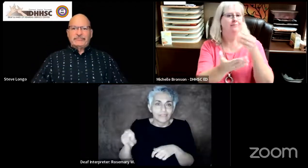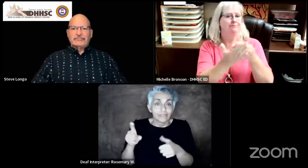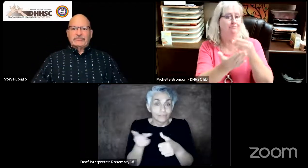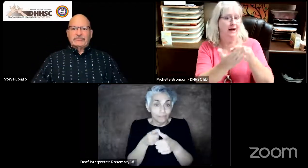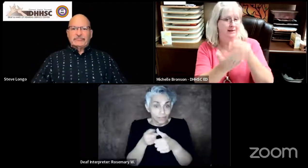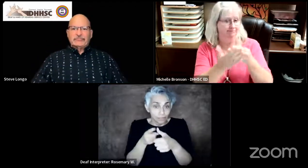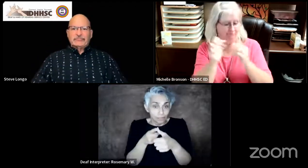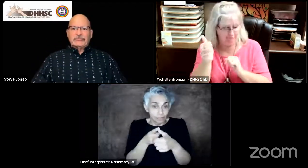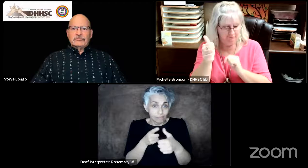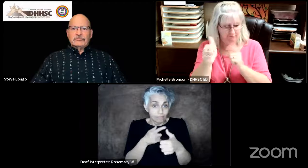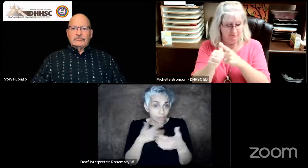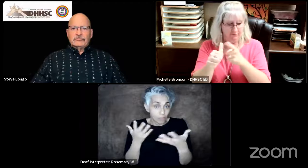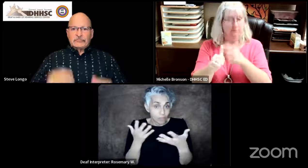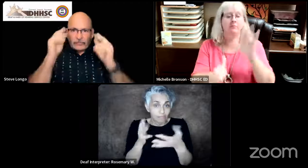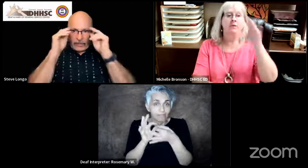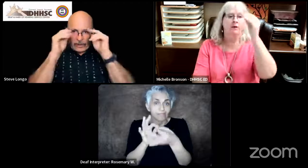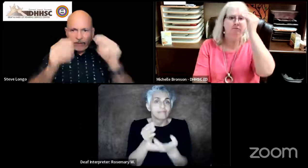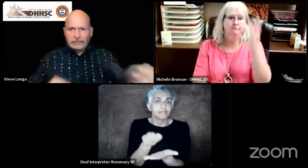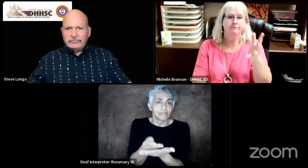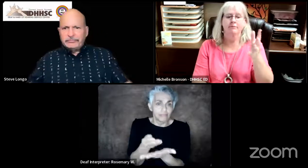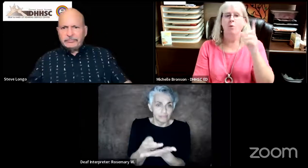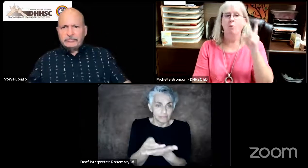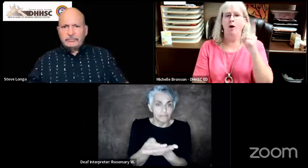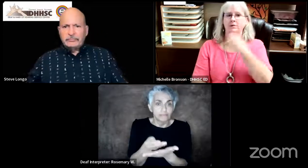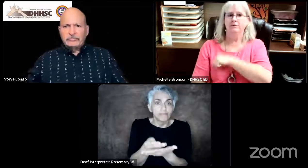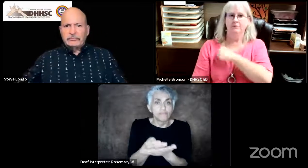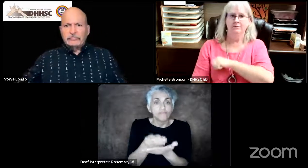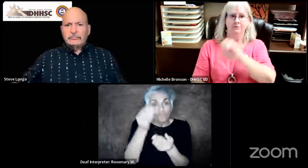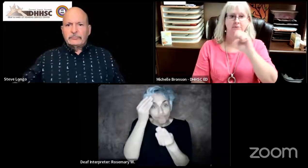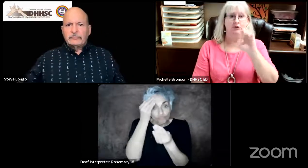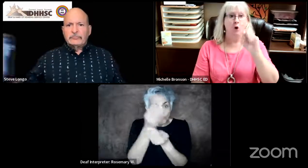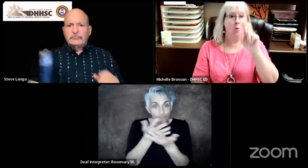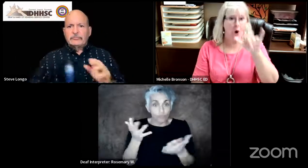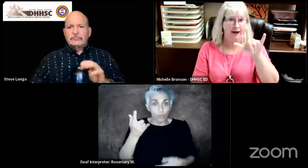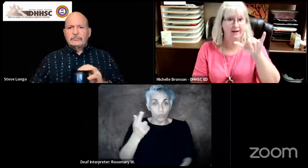There's a lot happening. Related to monies,